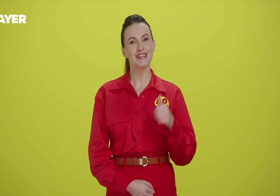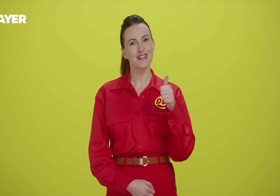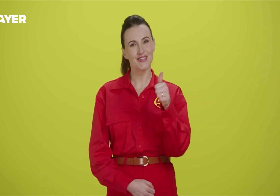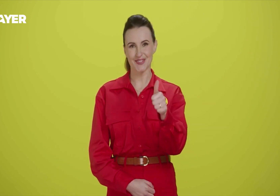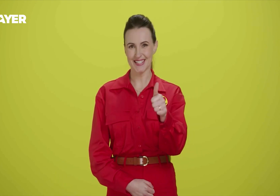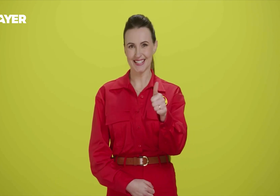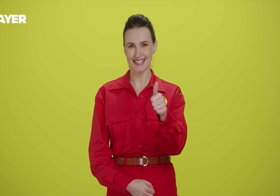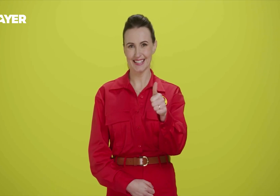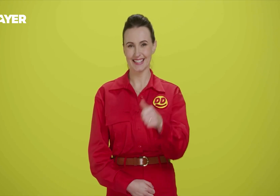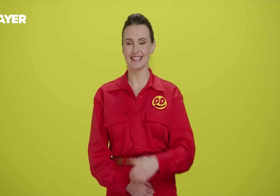Good.